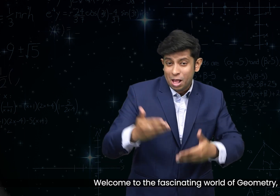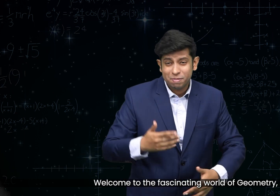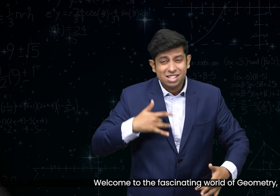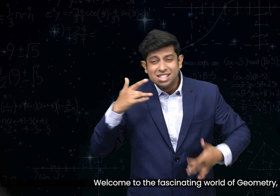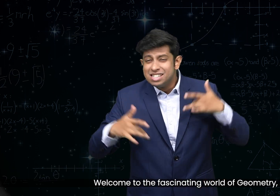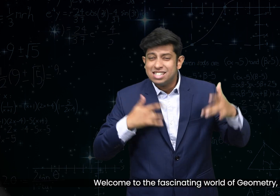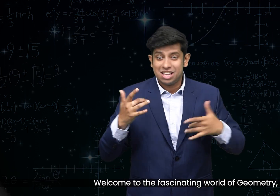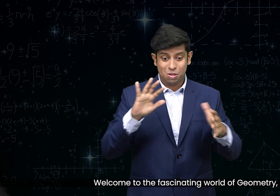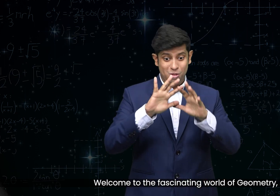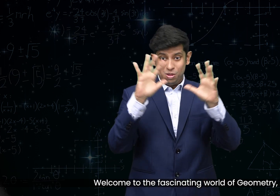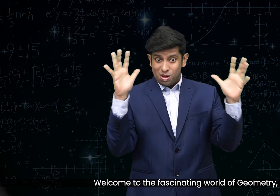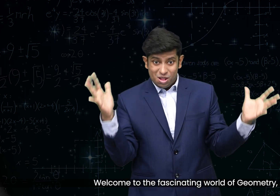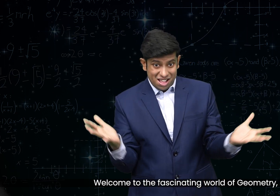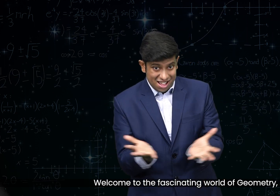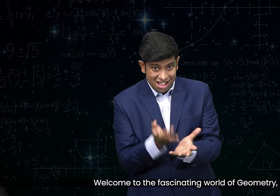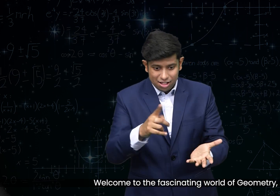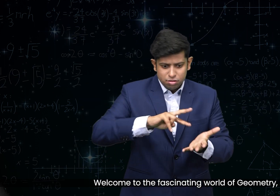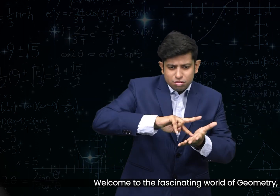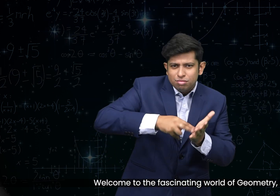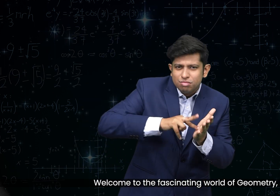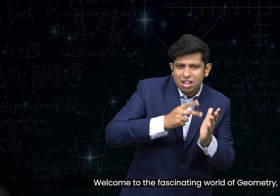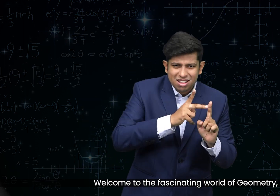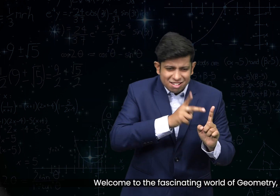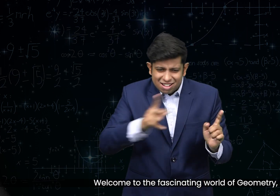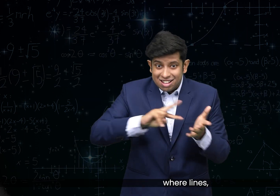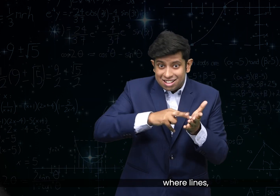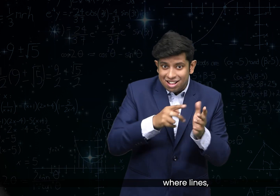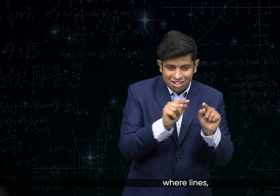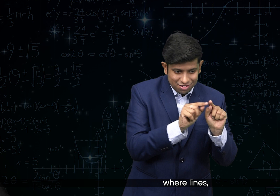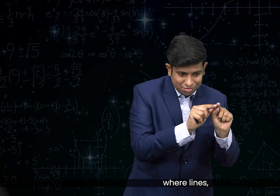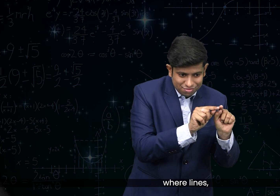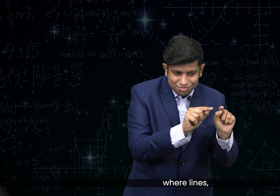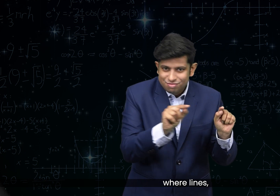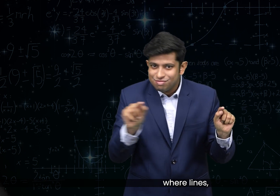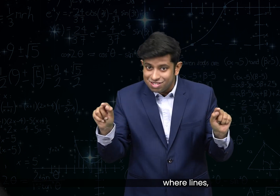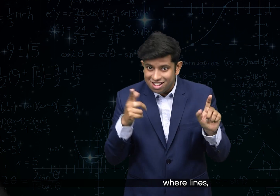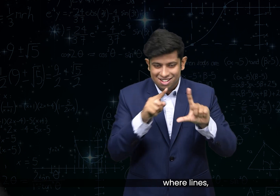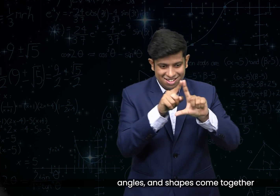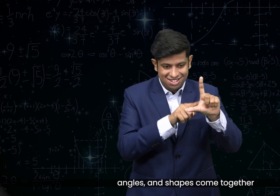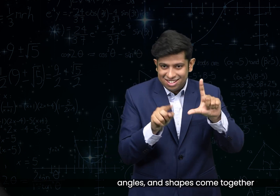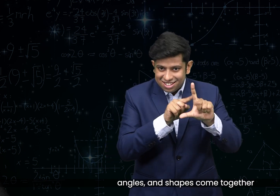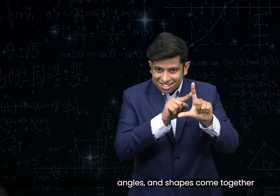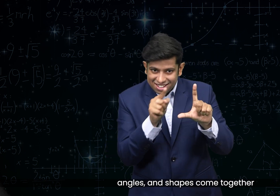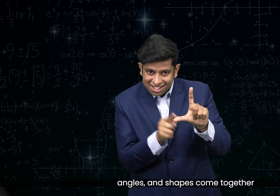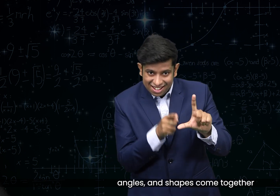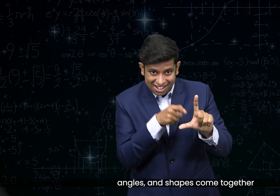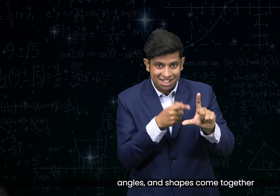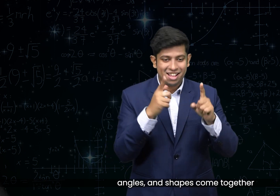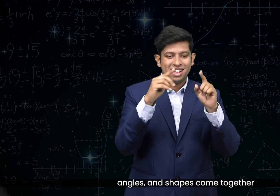Welcome to the fascinating world of geometry, where lines, angles and shapes